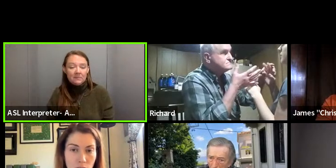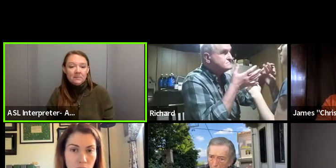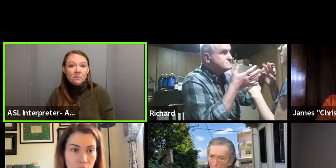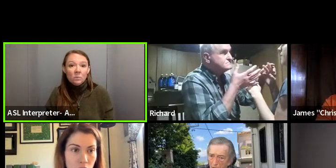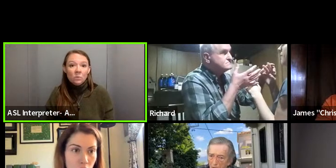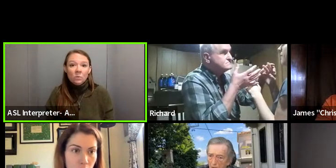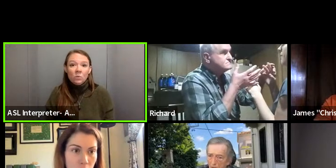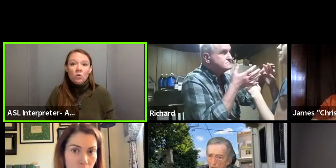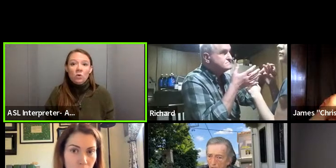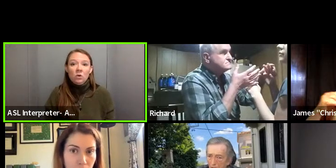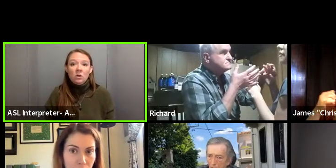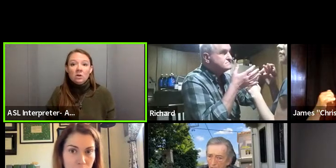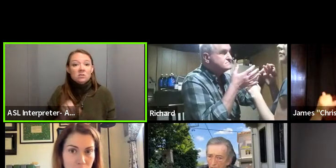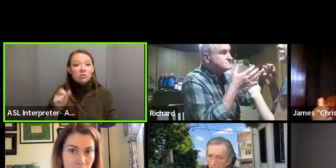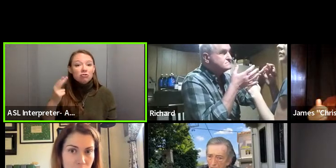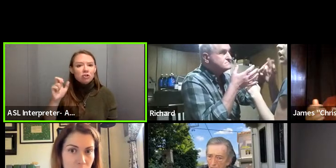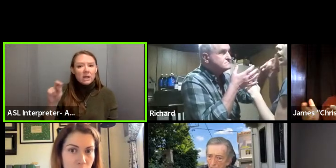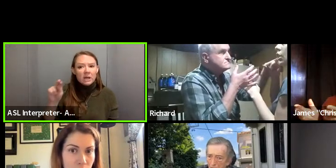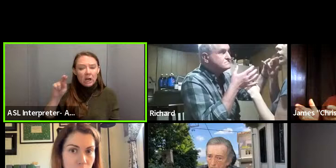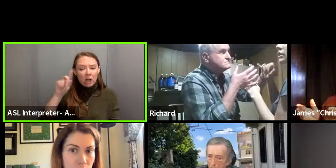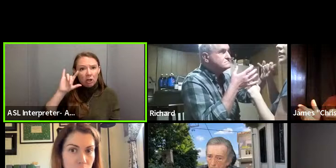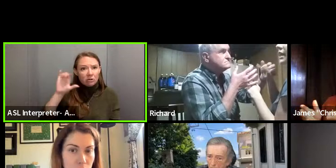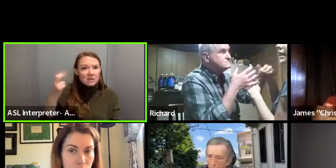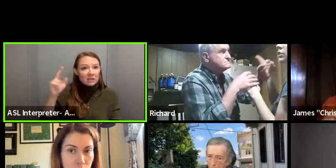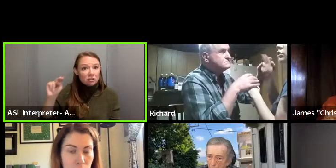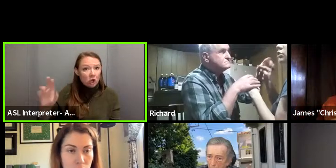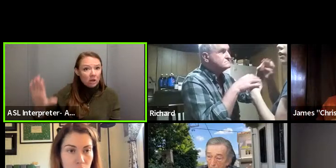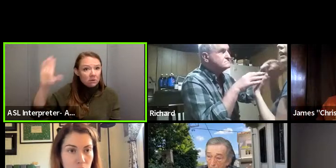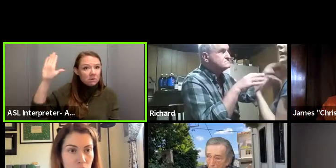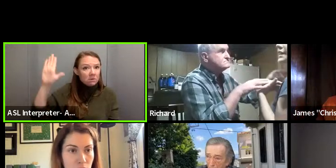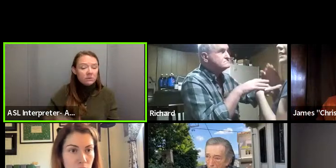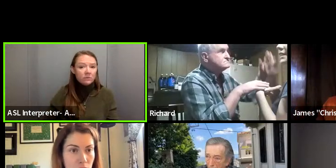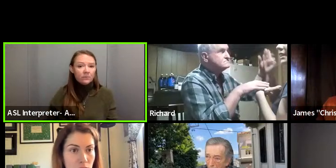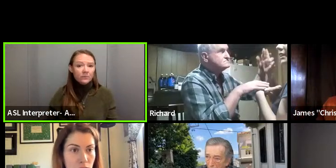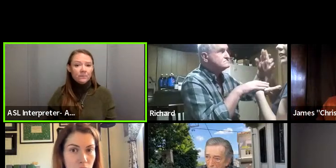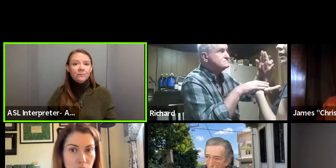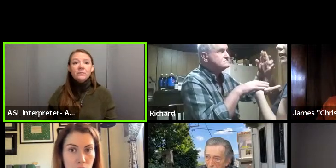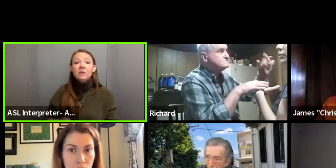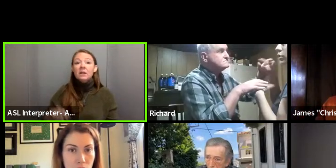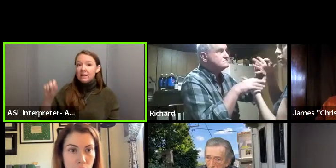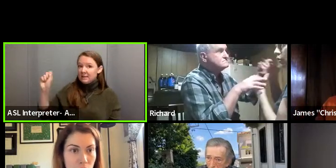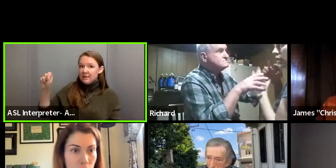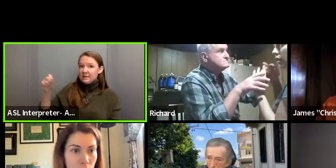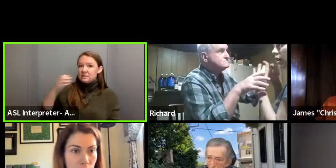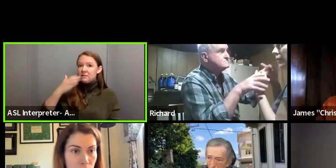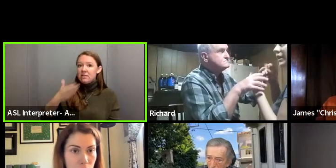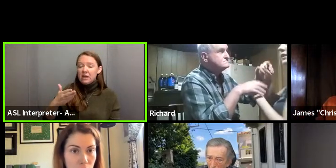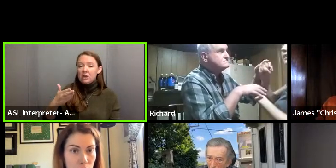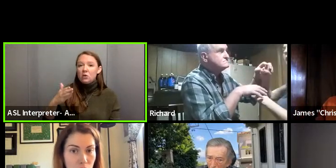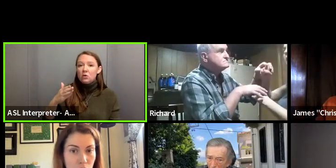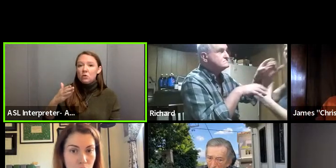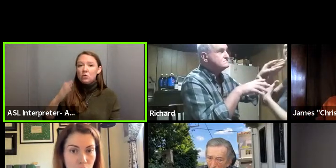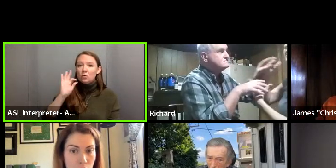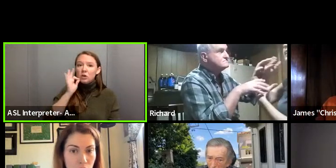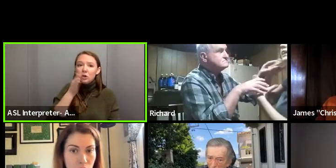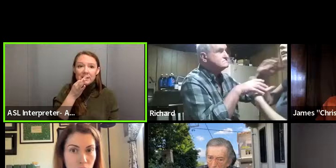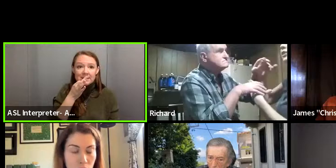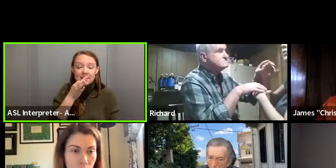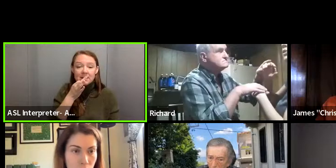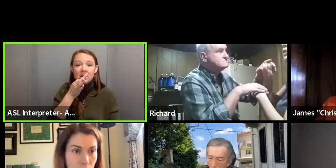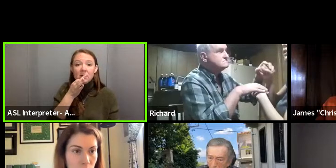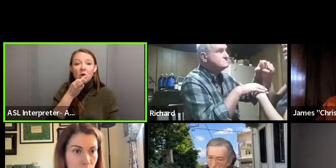Okay, so it looked like John has his hand raised. Yeah, thank you, Chris. Now, one of the issues